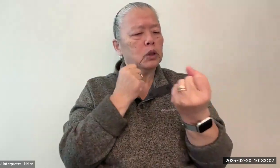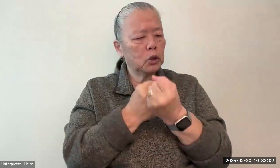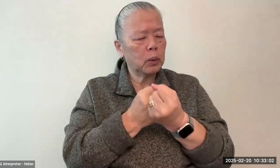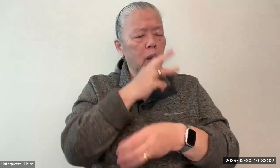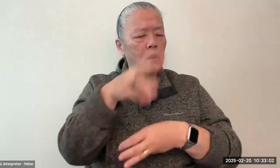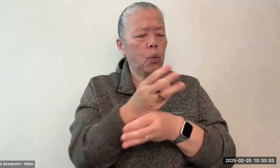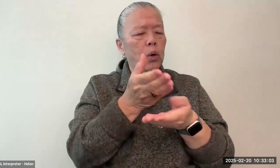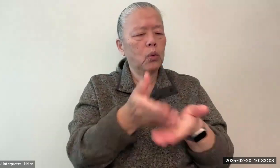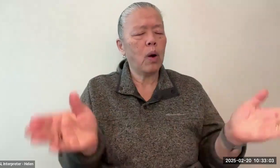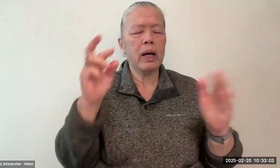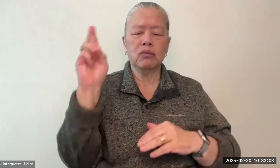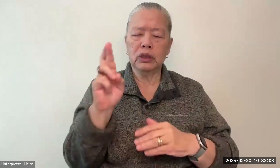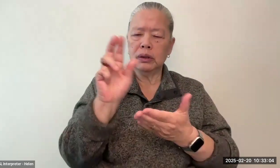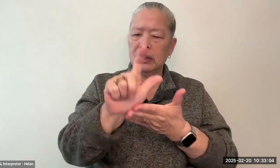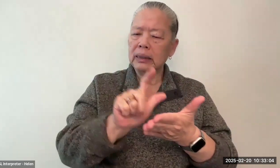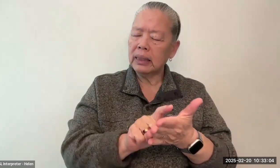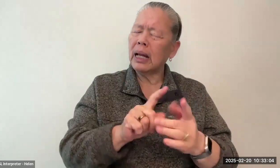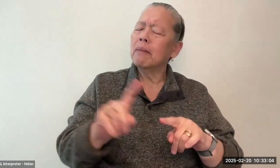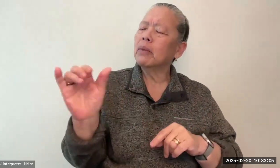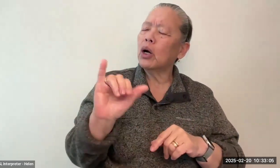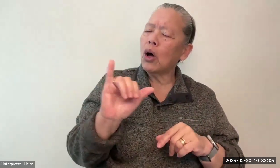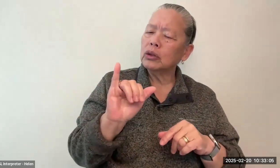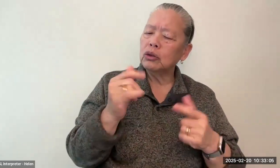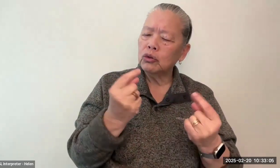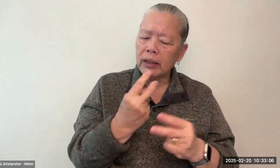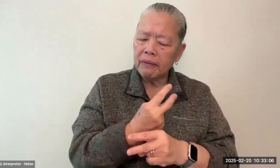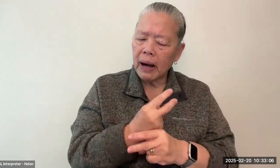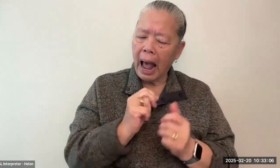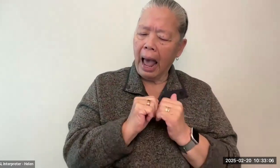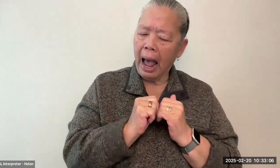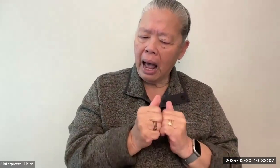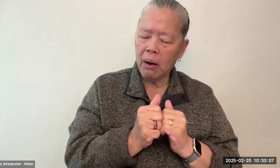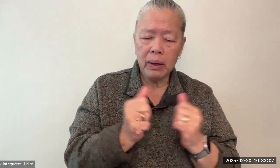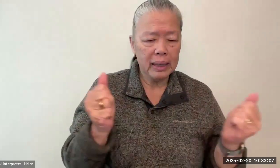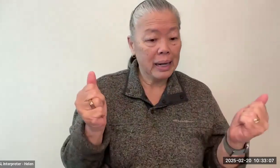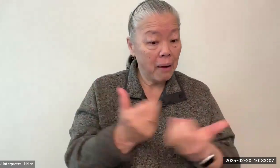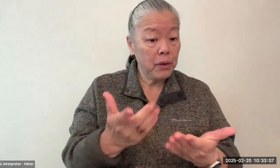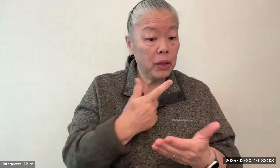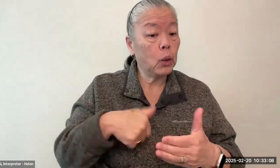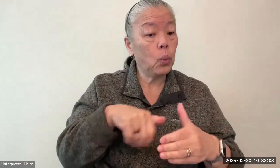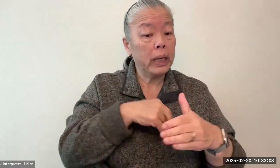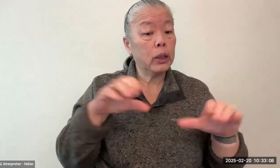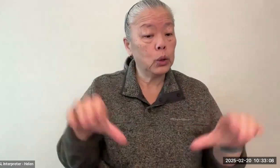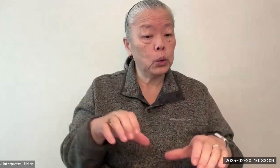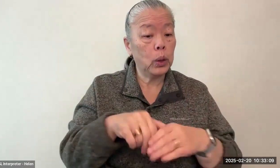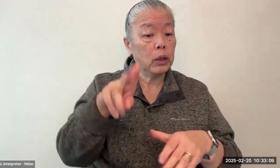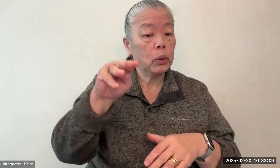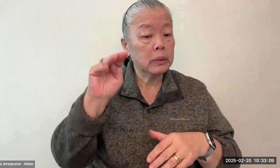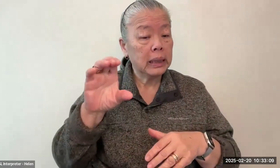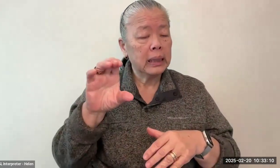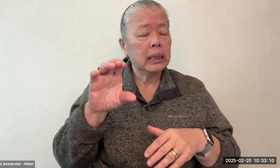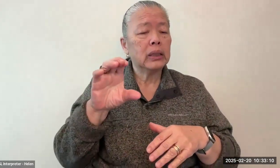regionalization legislation, but to figure out how we can, in all our ways as a denomination, live into the type